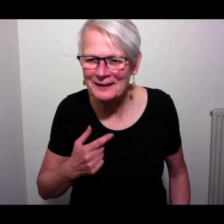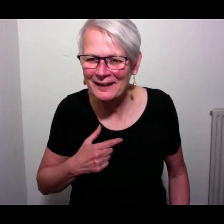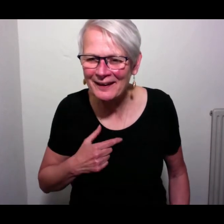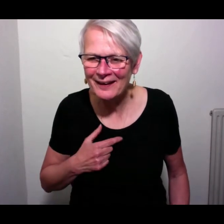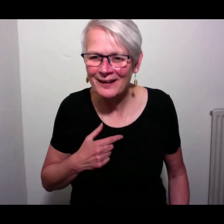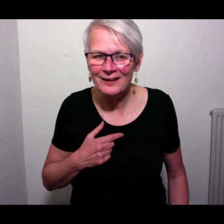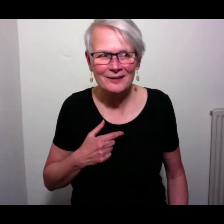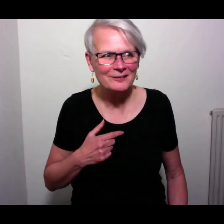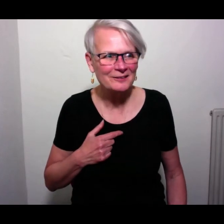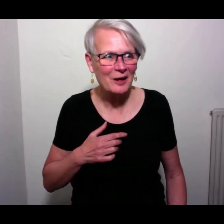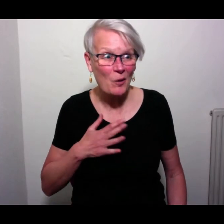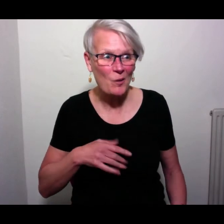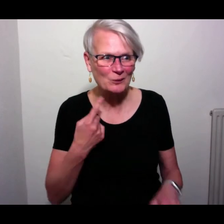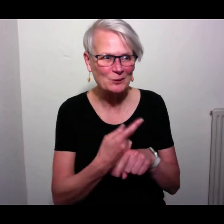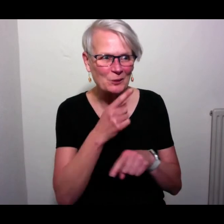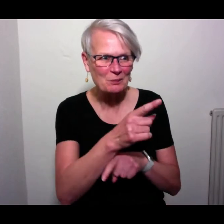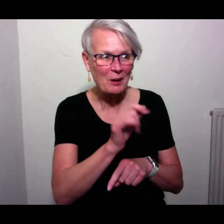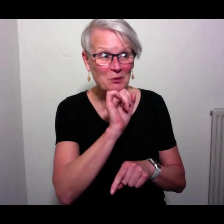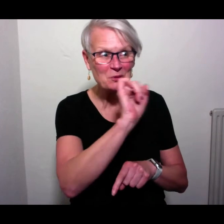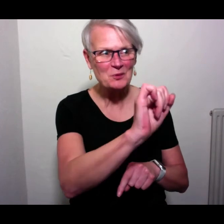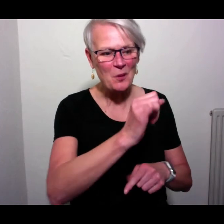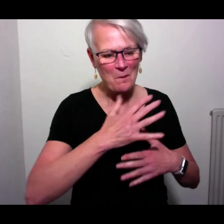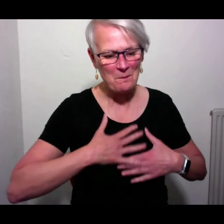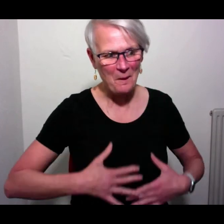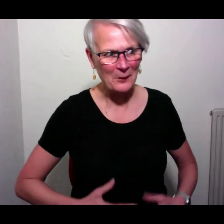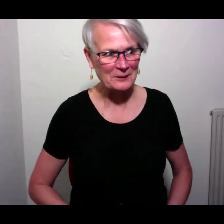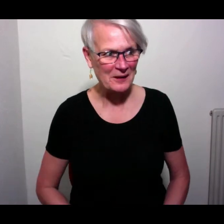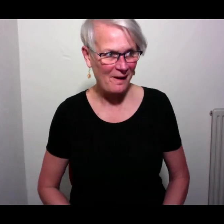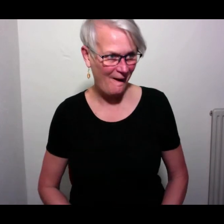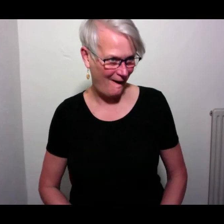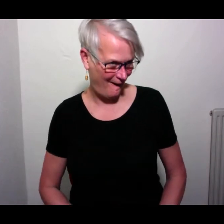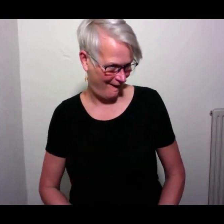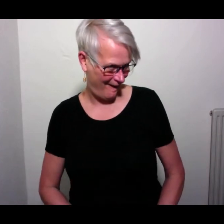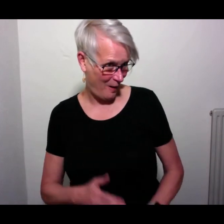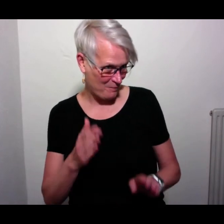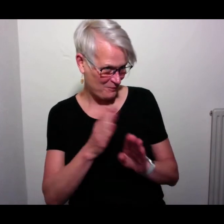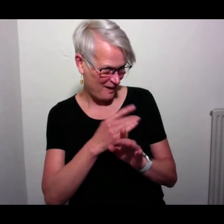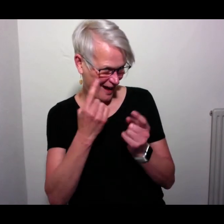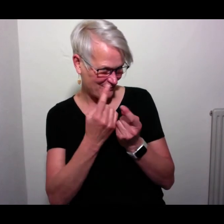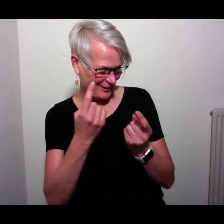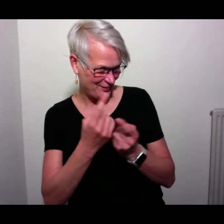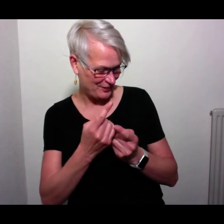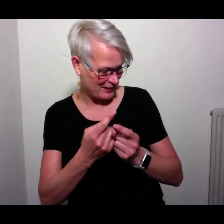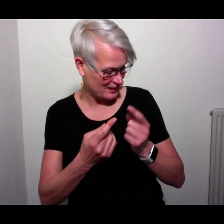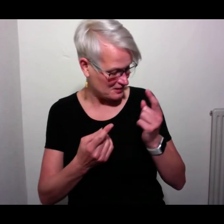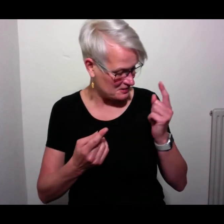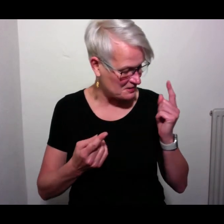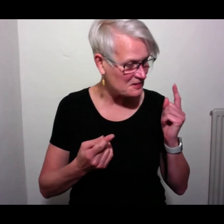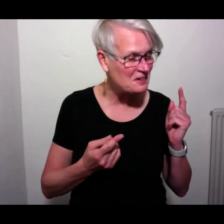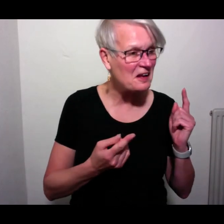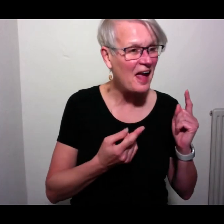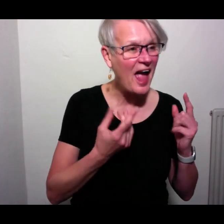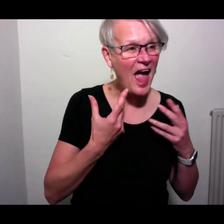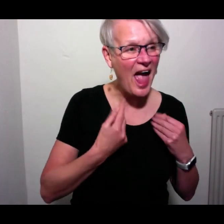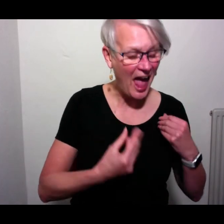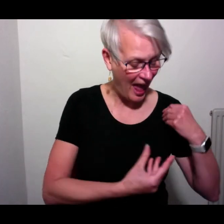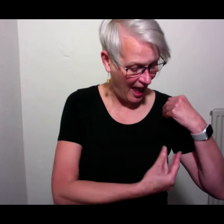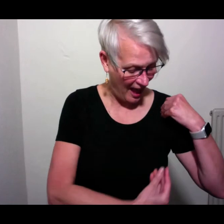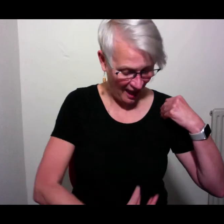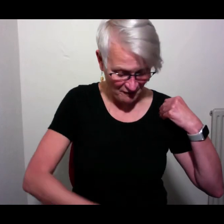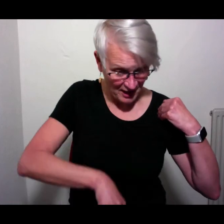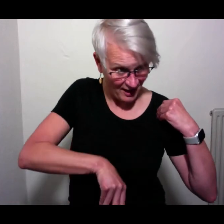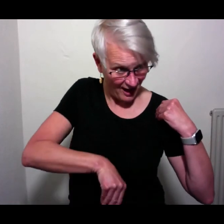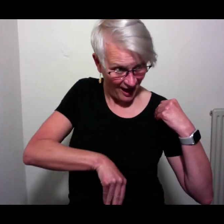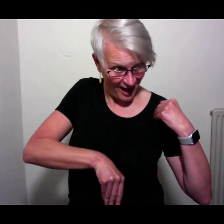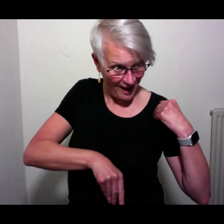sight. I want to talk to you about your body, all its nooks and crannies, intimate bits, funny little hairy bits,